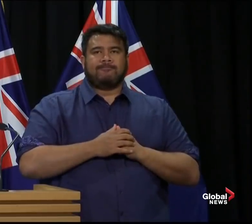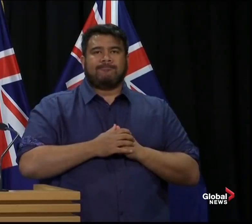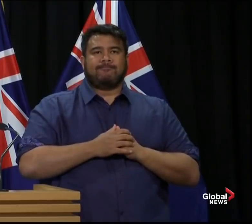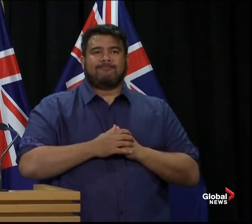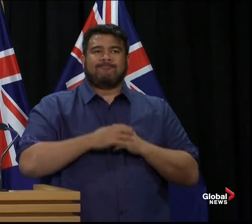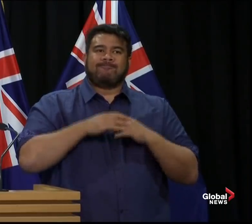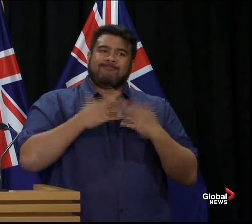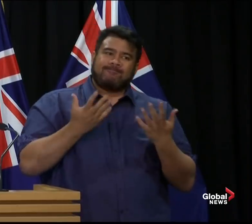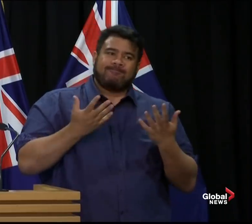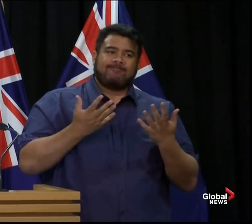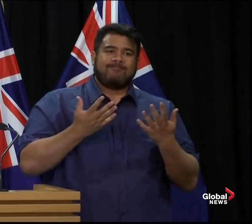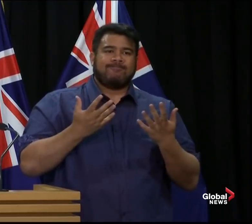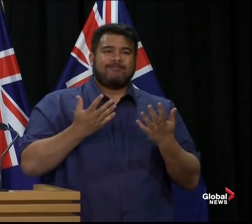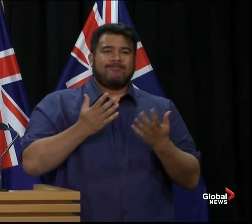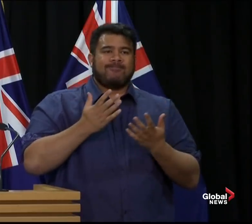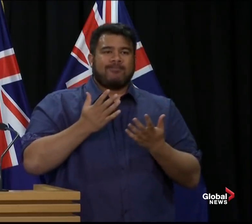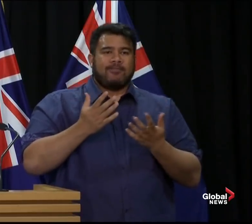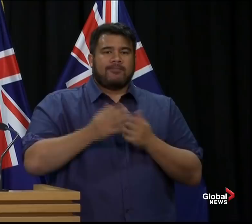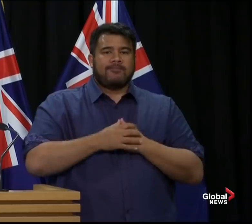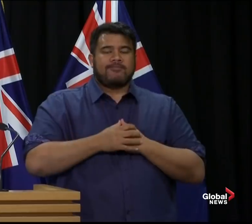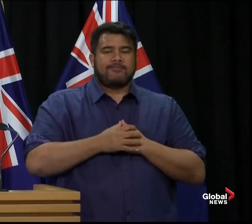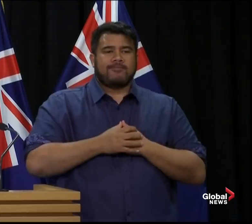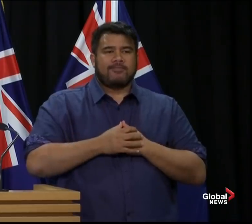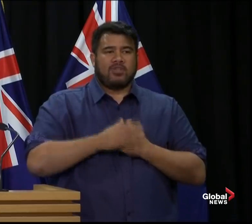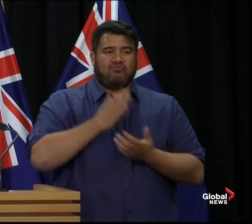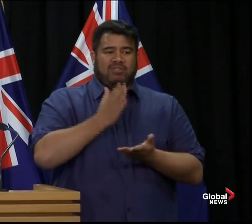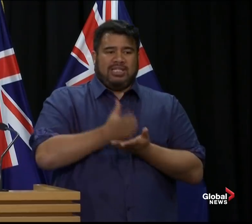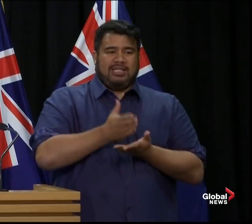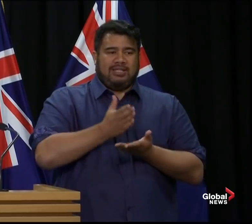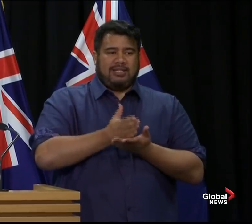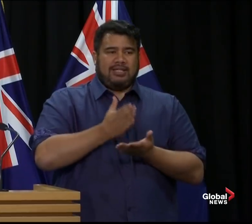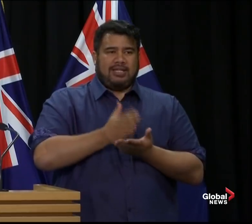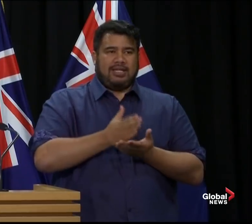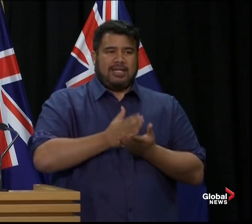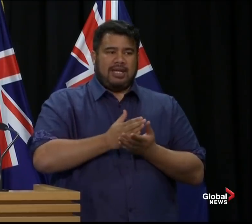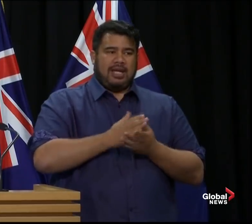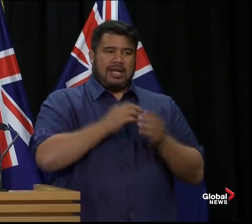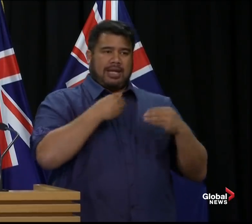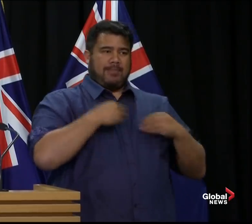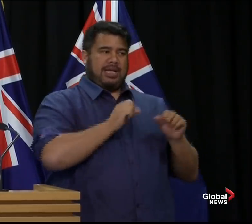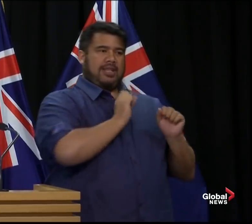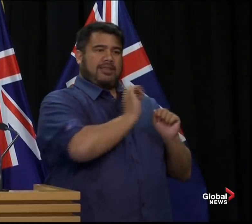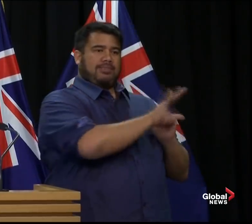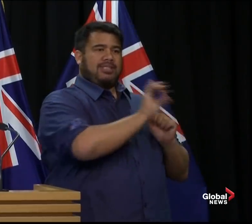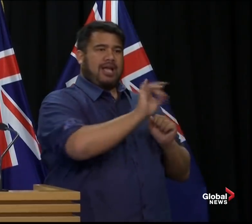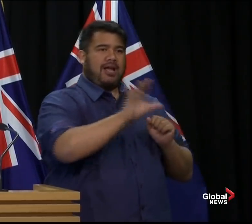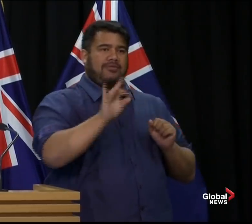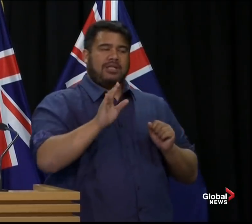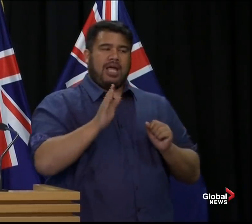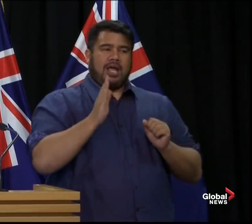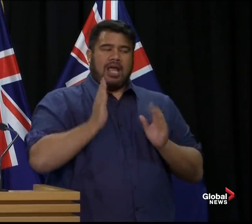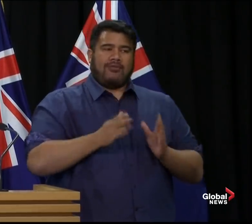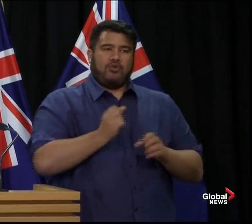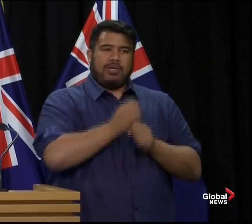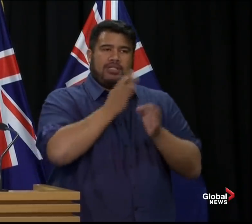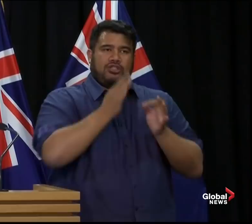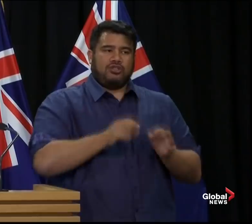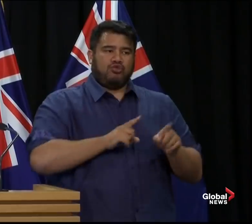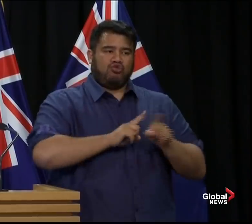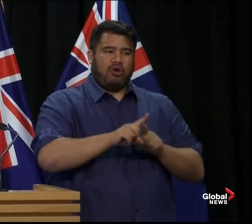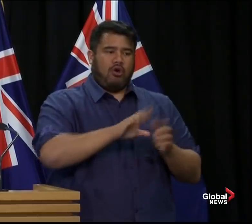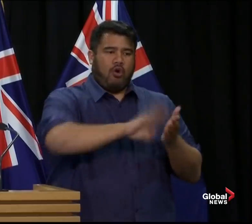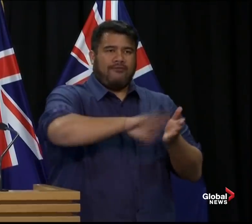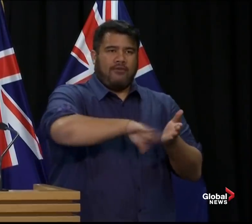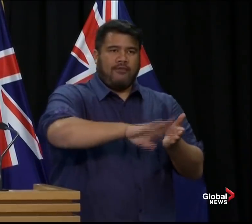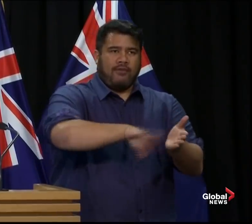Ultimately, though, it has been up to those platforms to facilitate their removal and